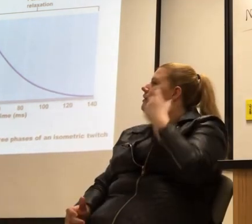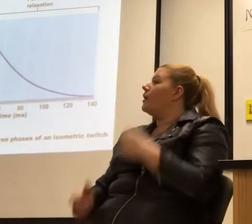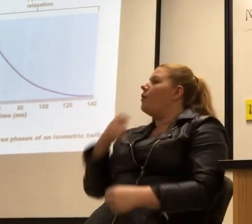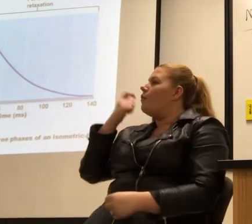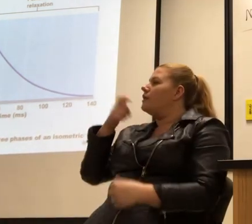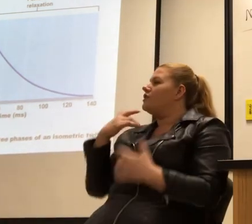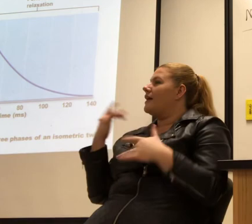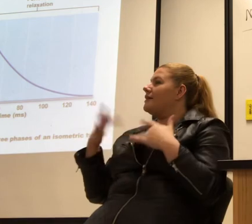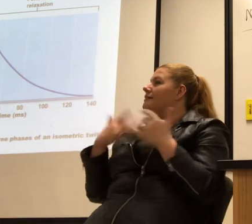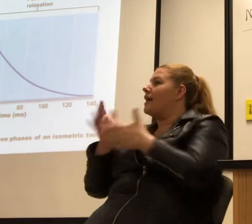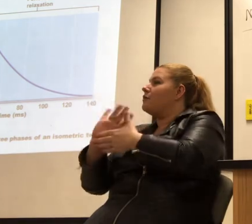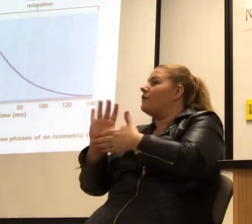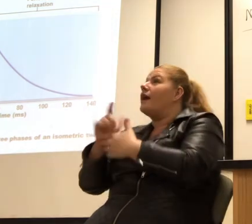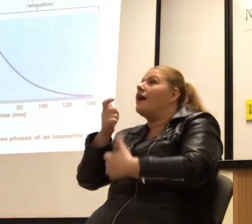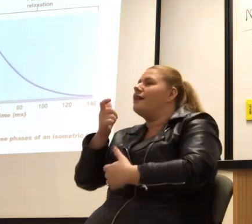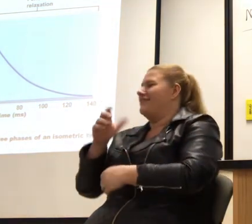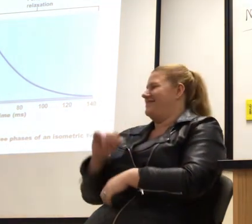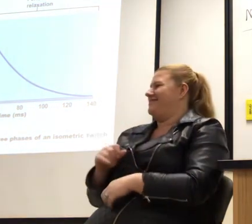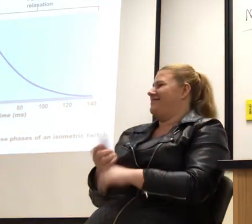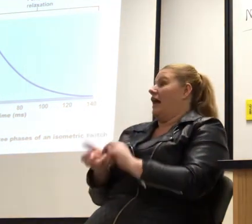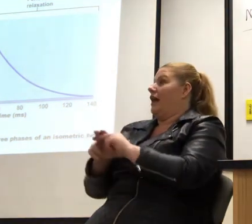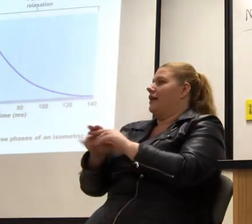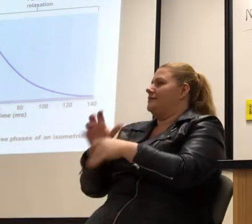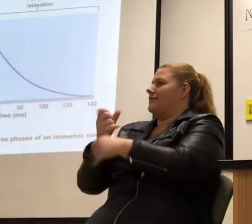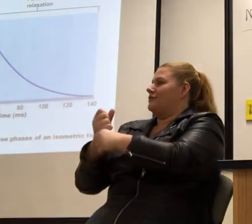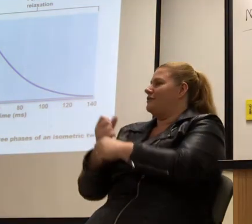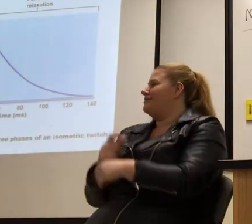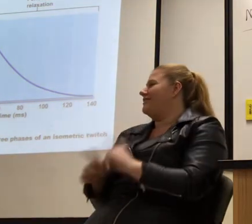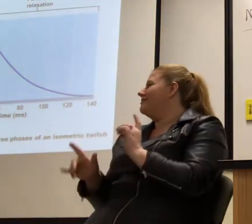This is where you have the maximum cross-bridge cycling.